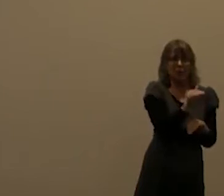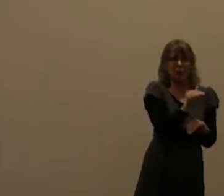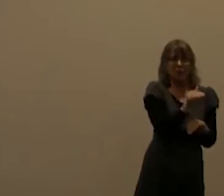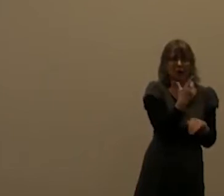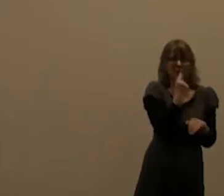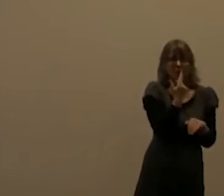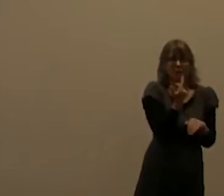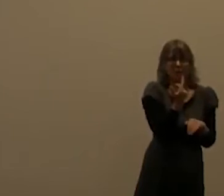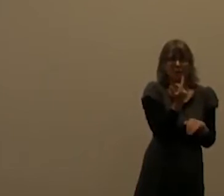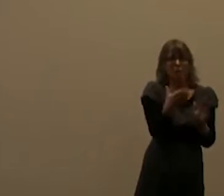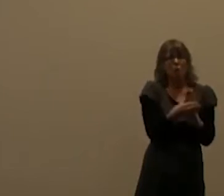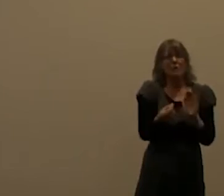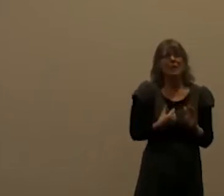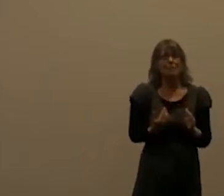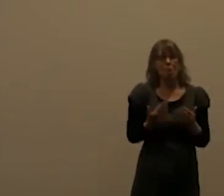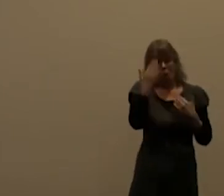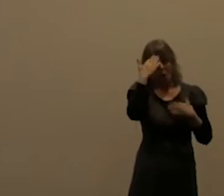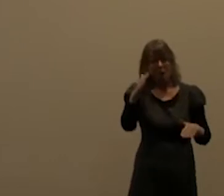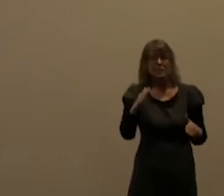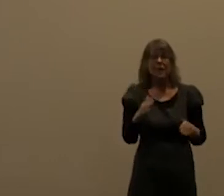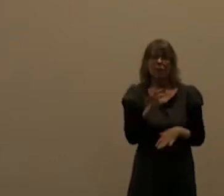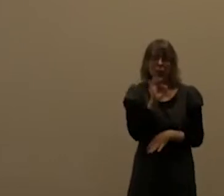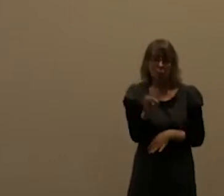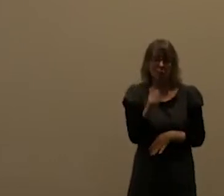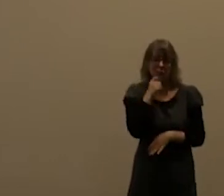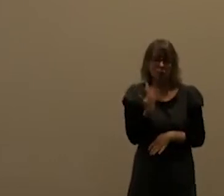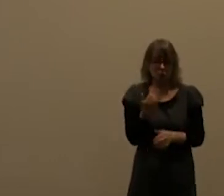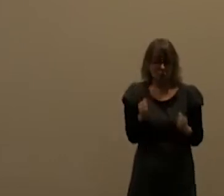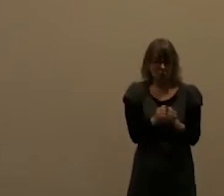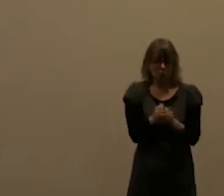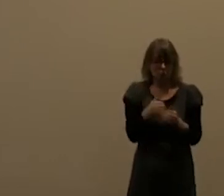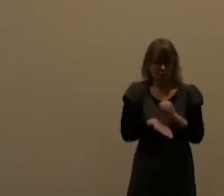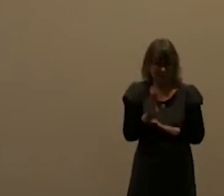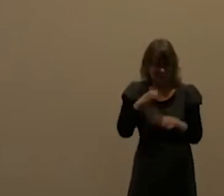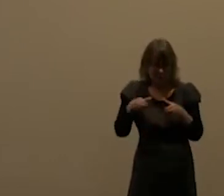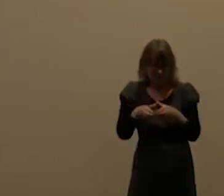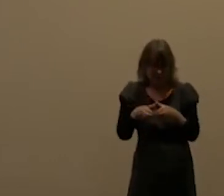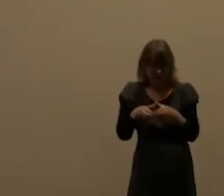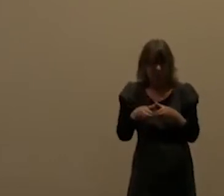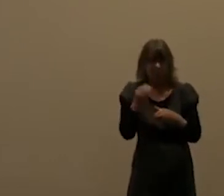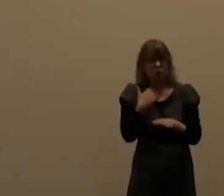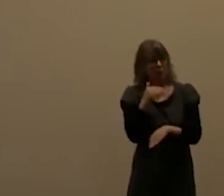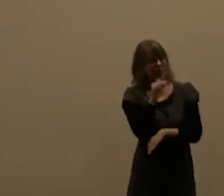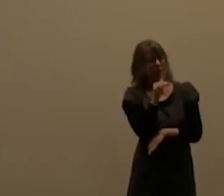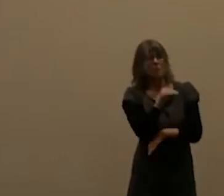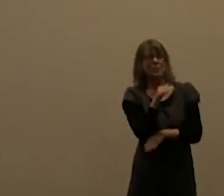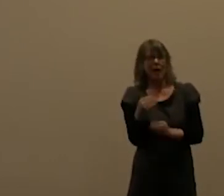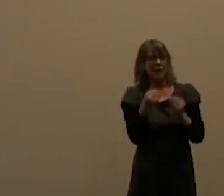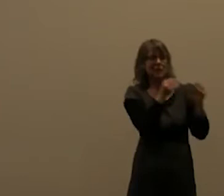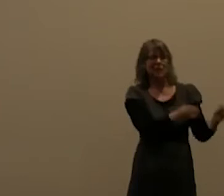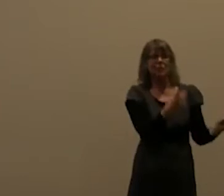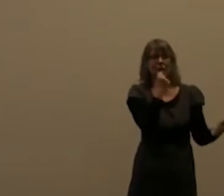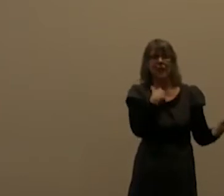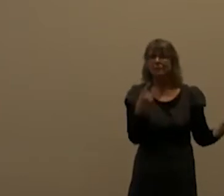like a leave request, for example? Yeah, so in the approvals application, I think with those templates, you're limited, but you